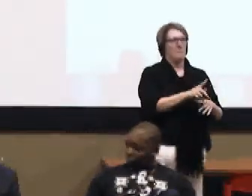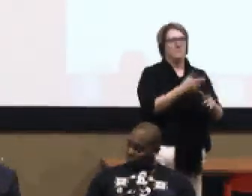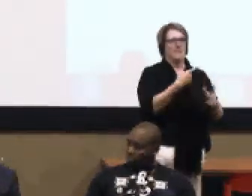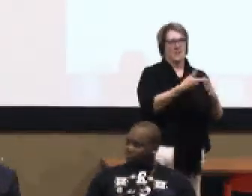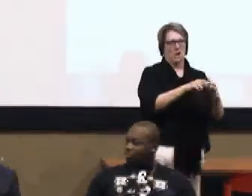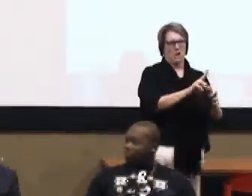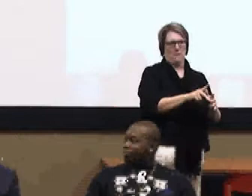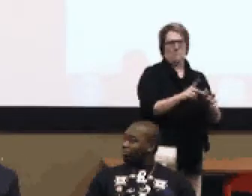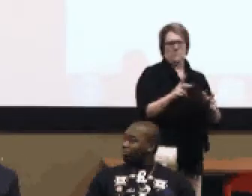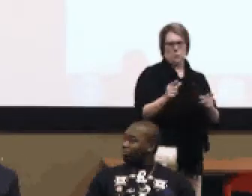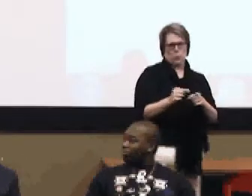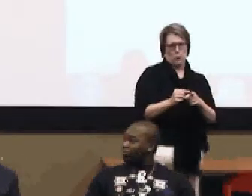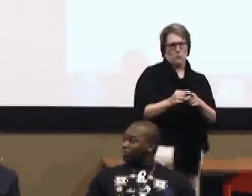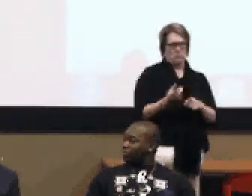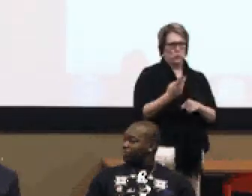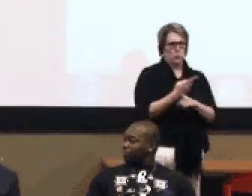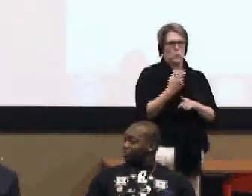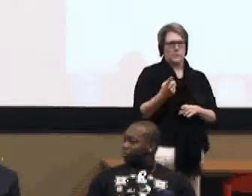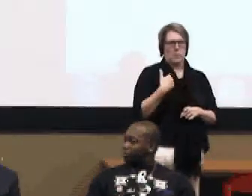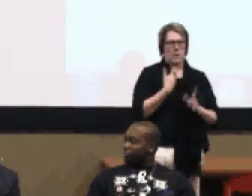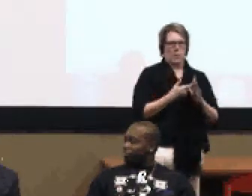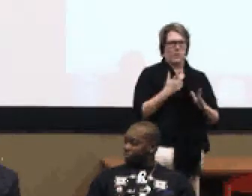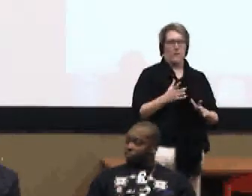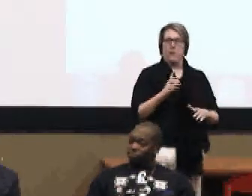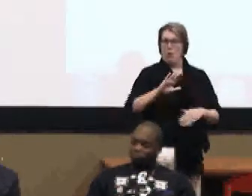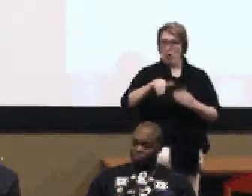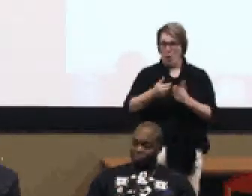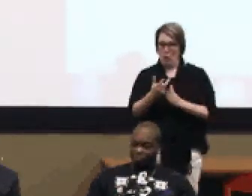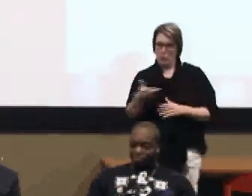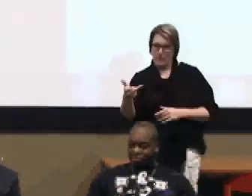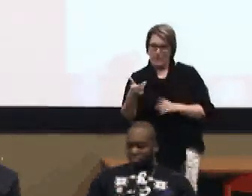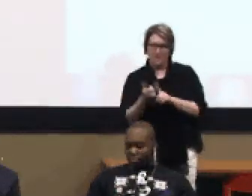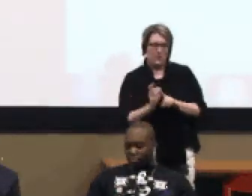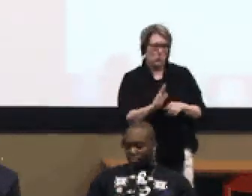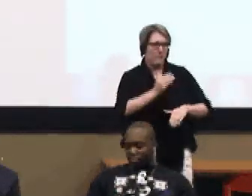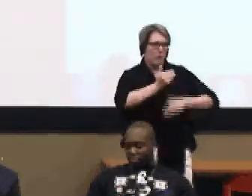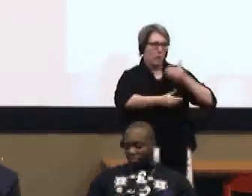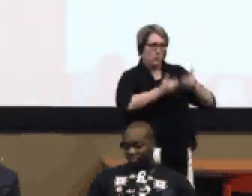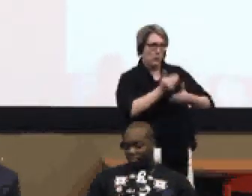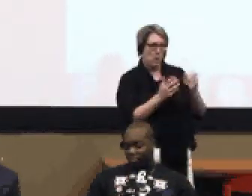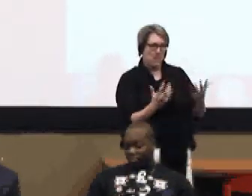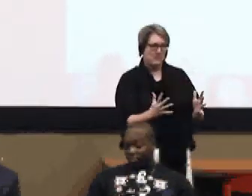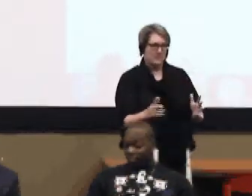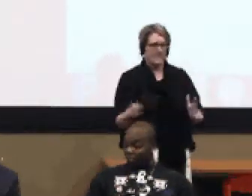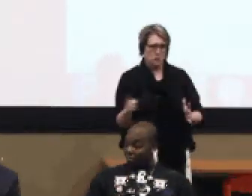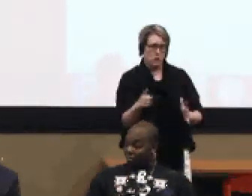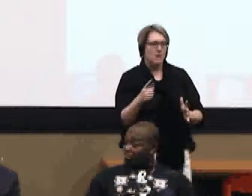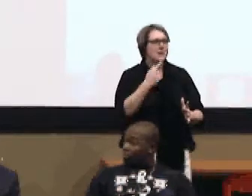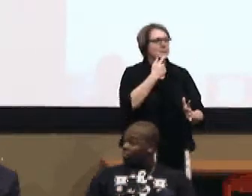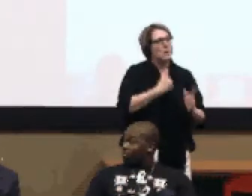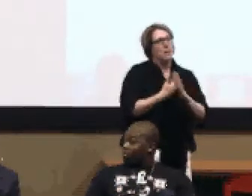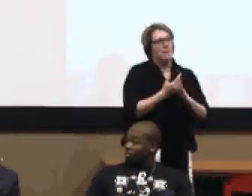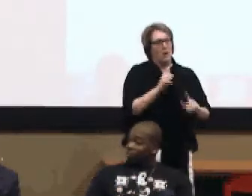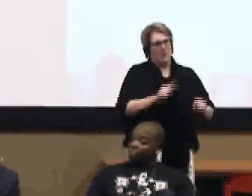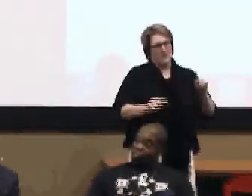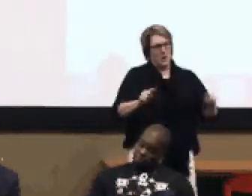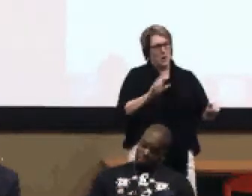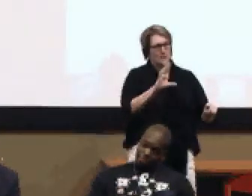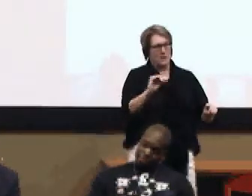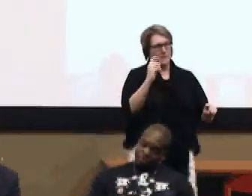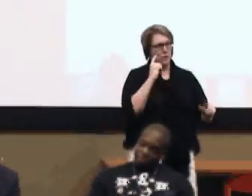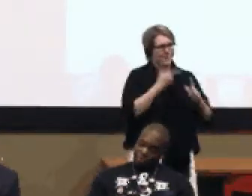direction. All three of you have gone through the process. So tell us about the various companies that you have